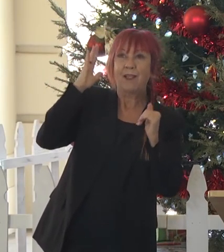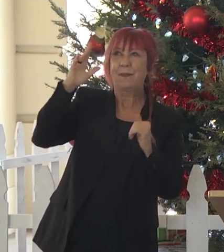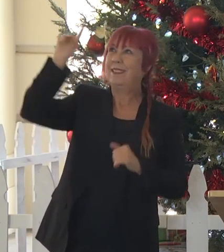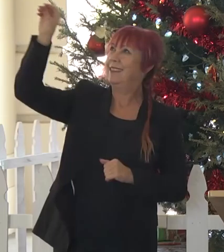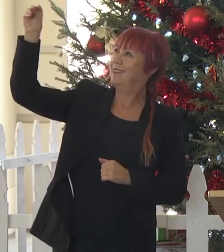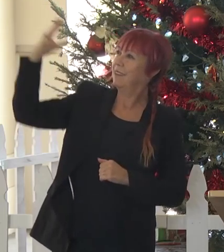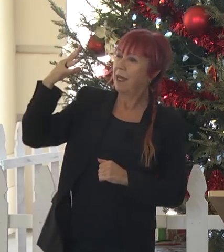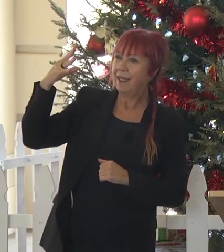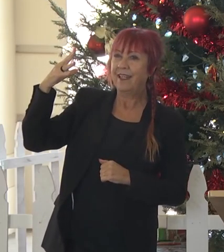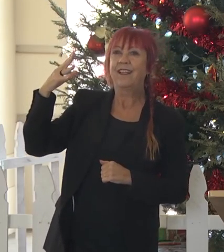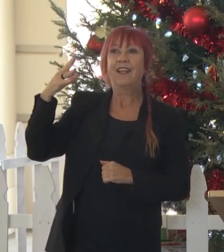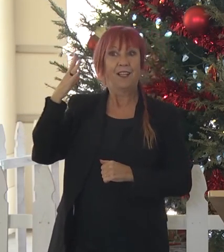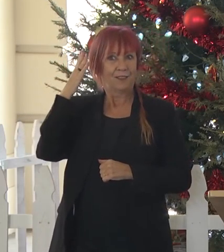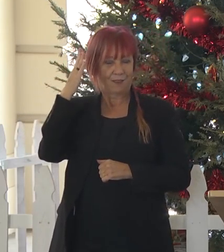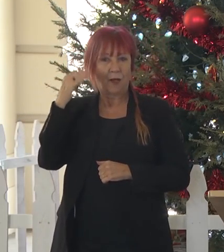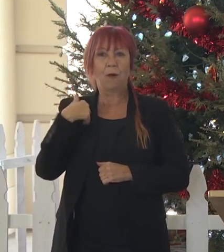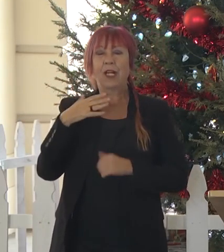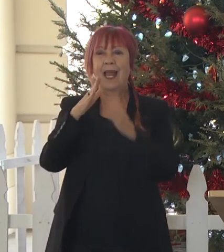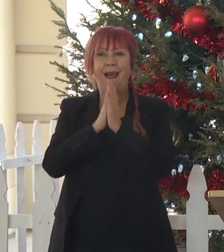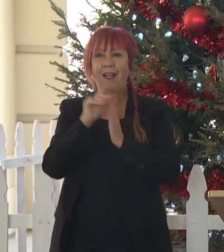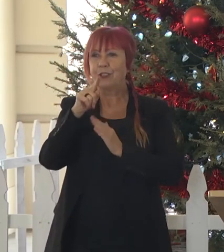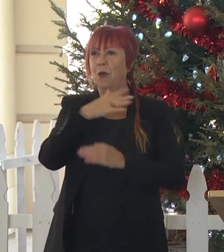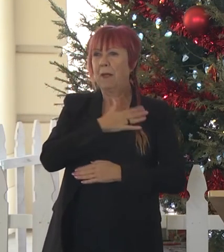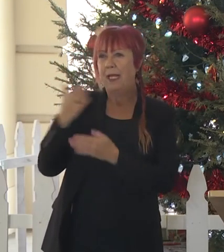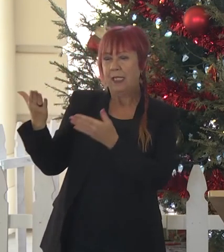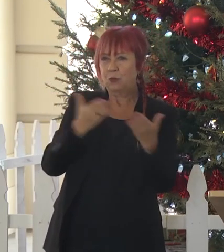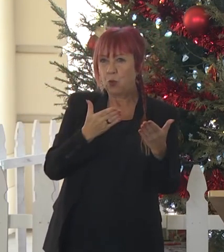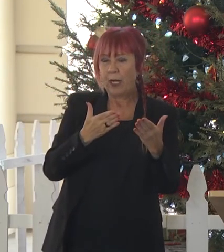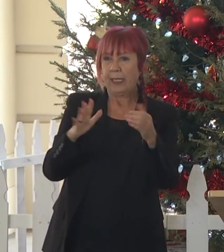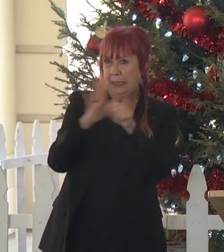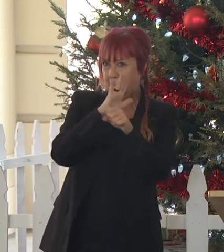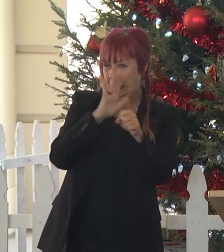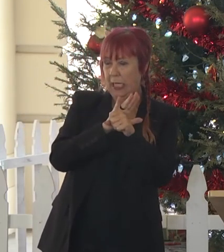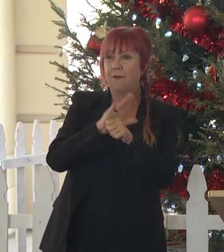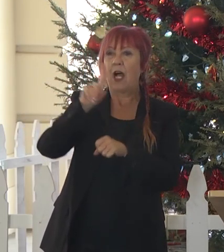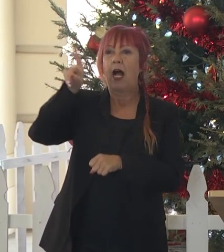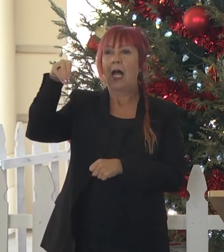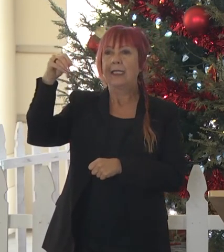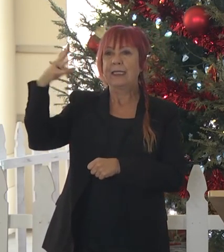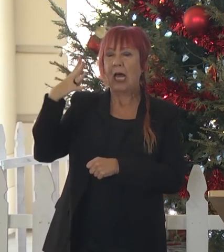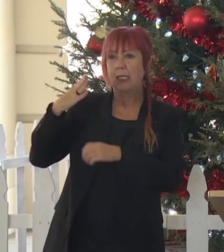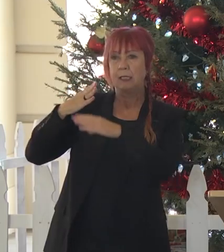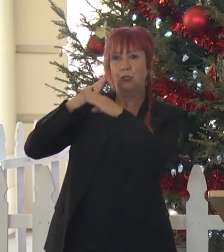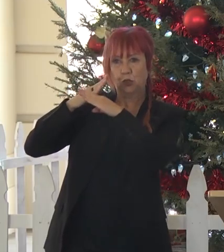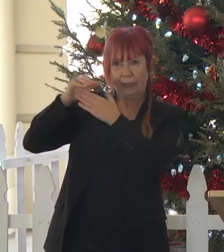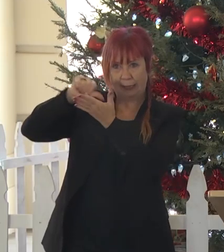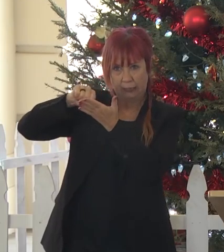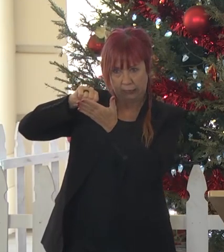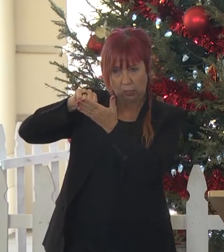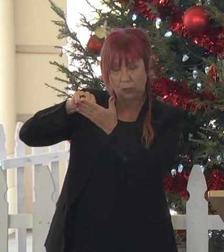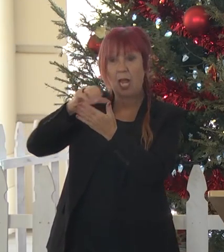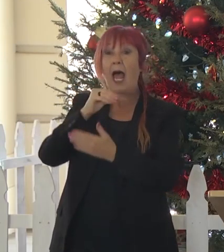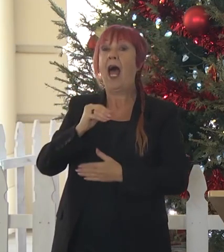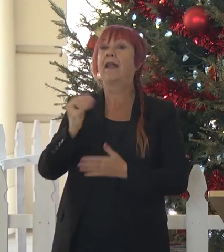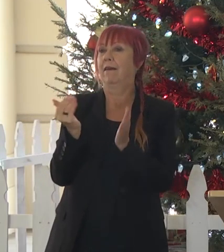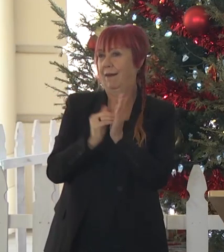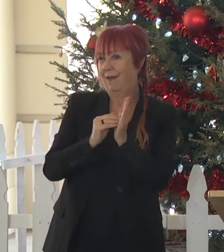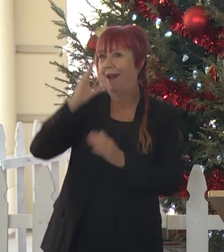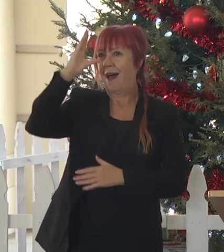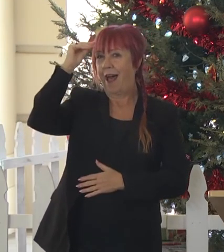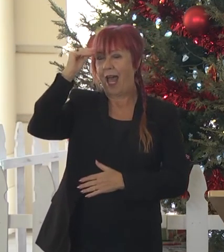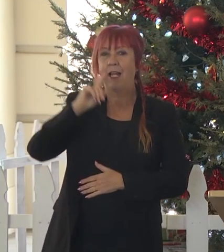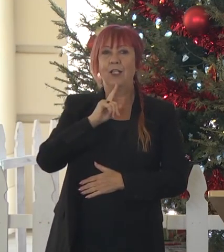sunny, so we're asking you to please bring ample sunscreen and also, again, a hat to make sure that